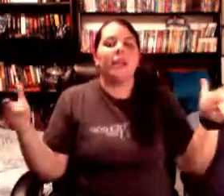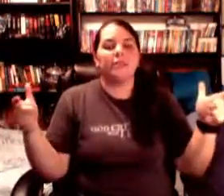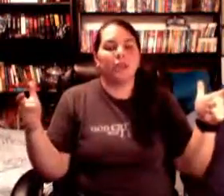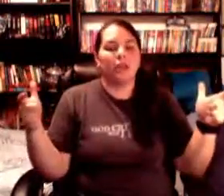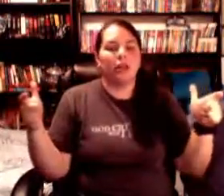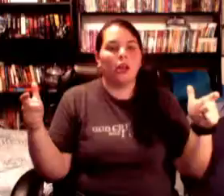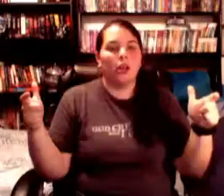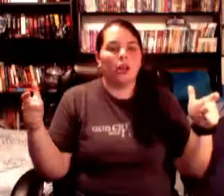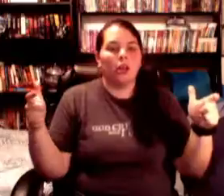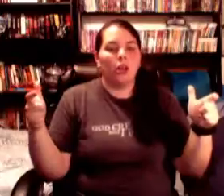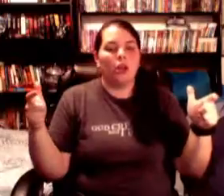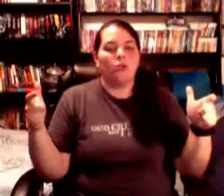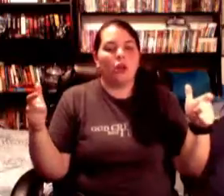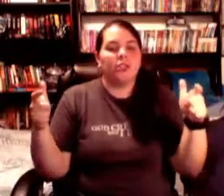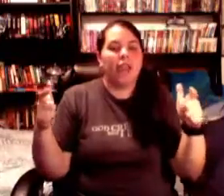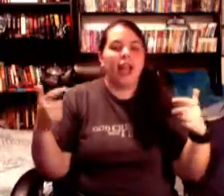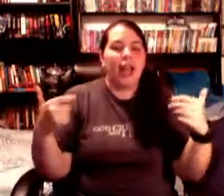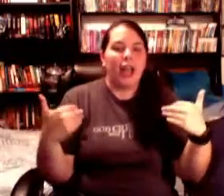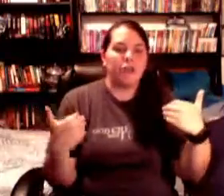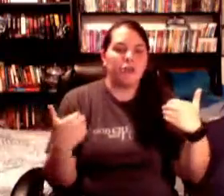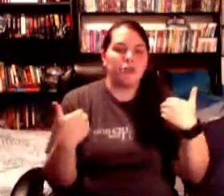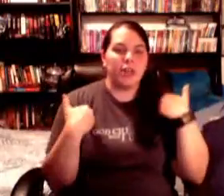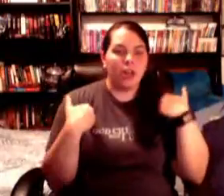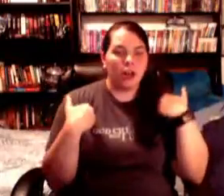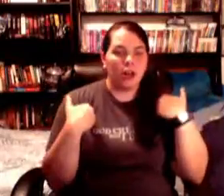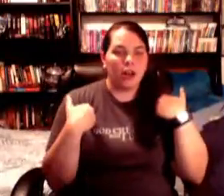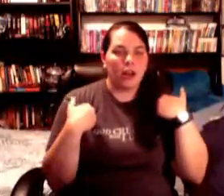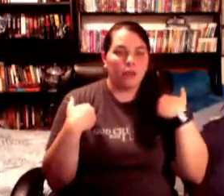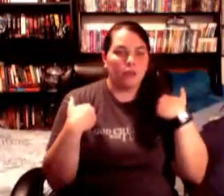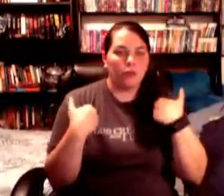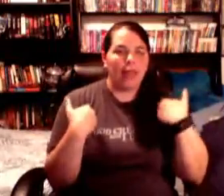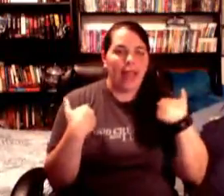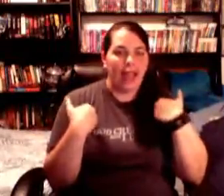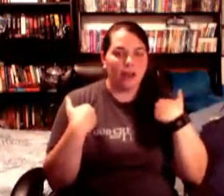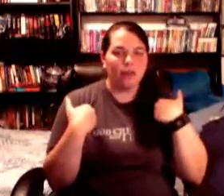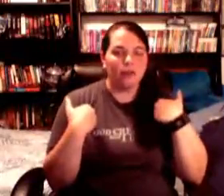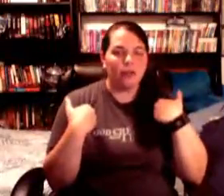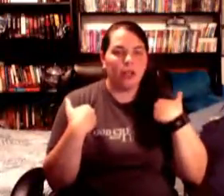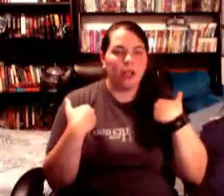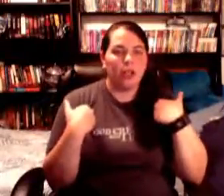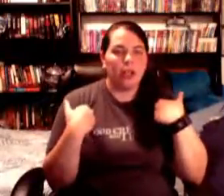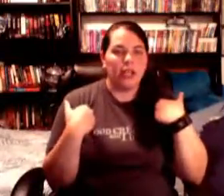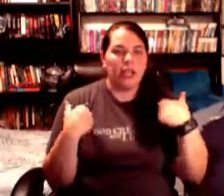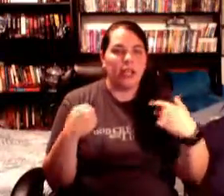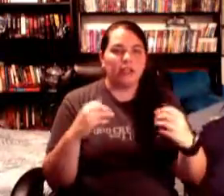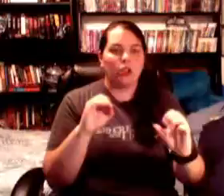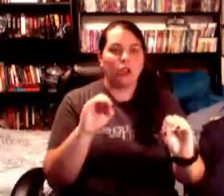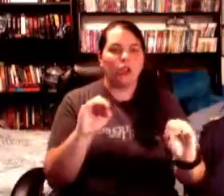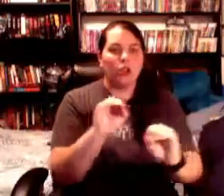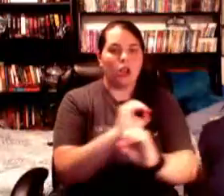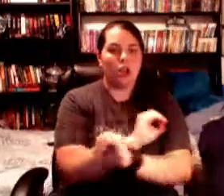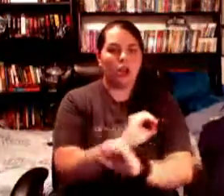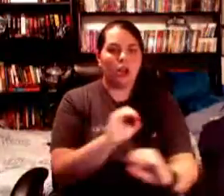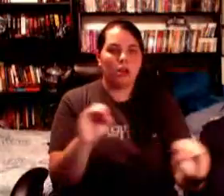Great. So it's there with have is